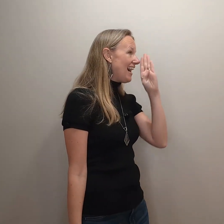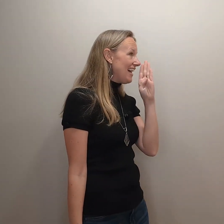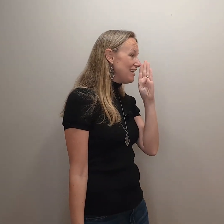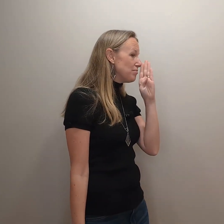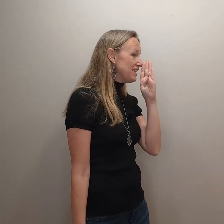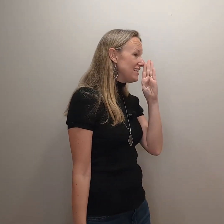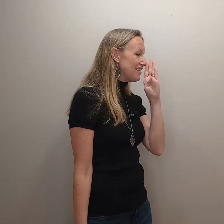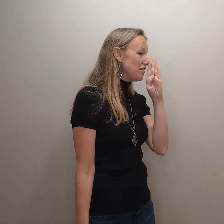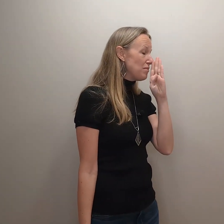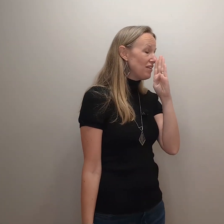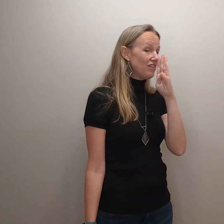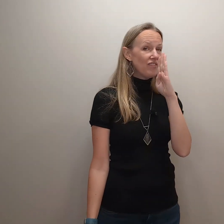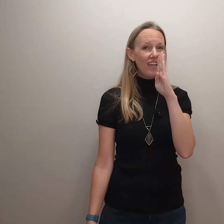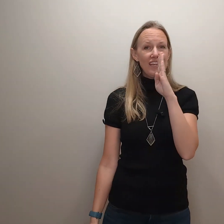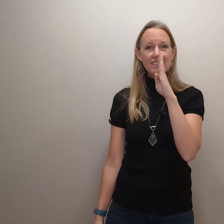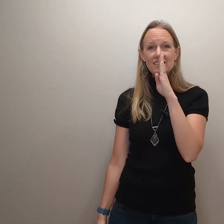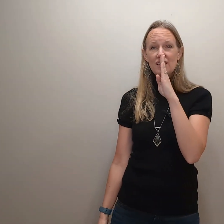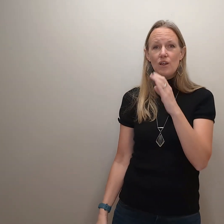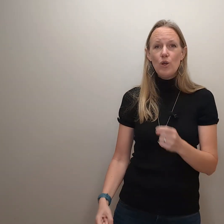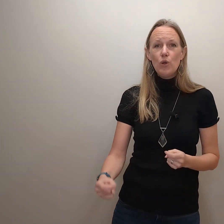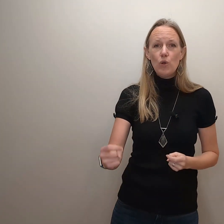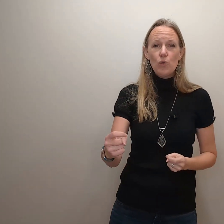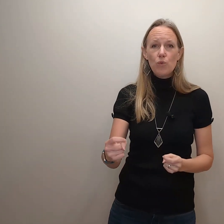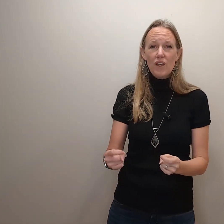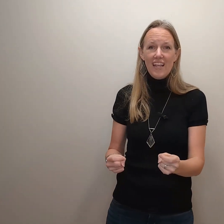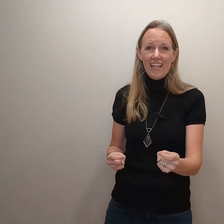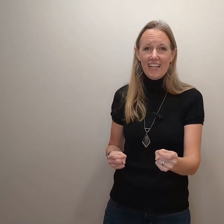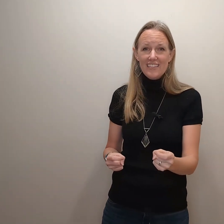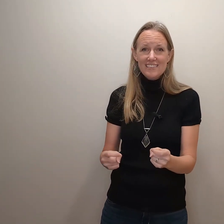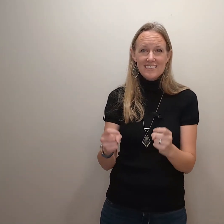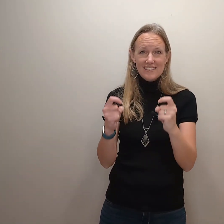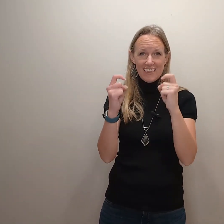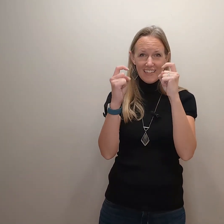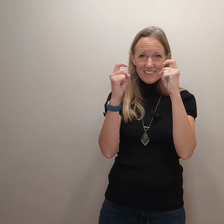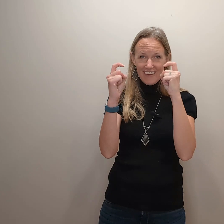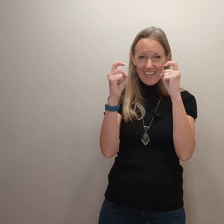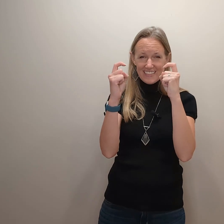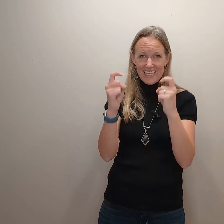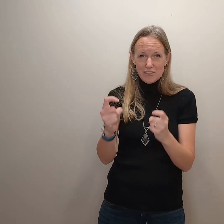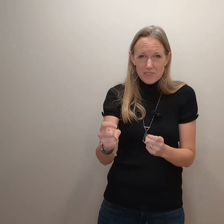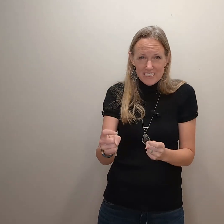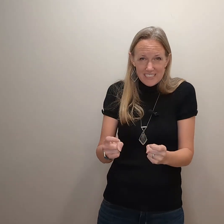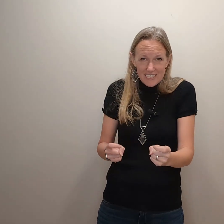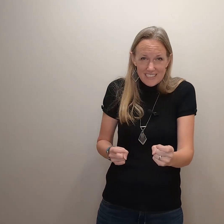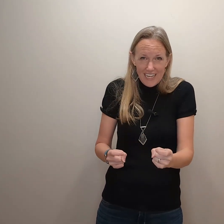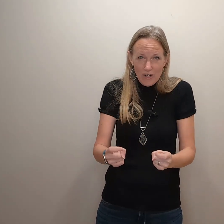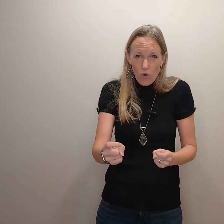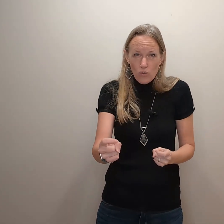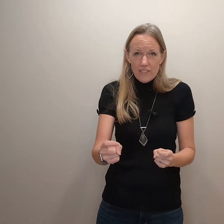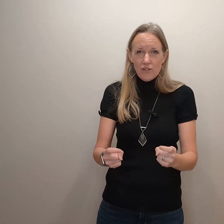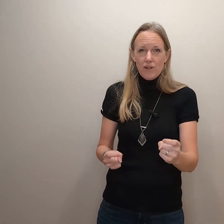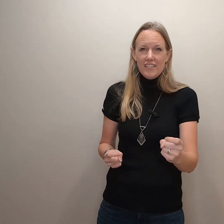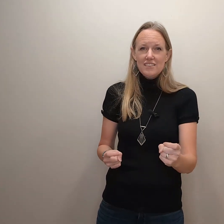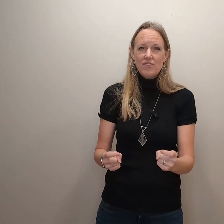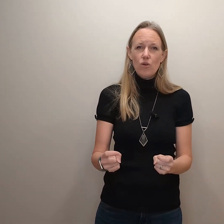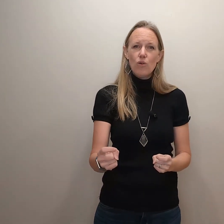God, a B down in the middle of your face, who reigns. Okay, so X hand position, kind of holding the reins of a